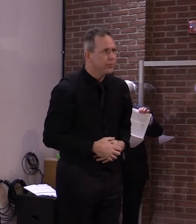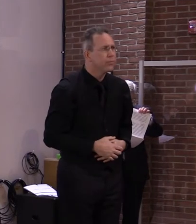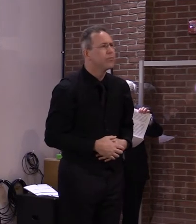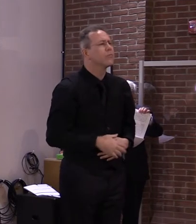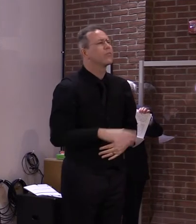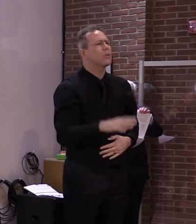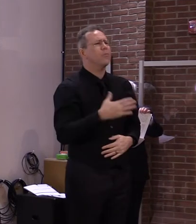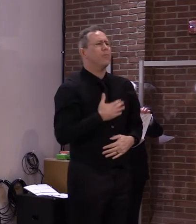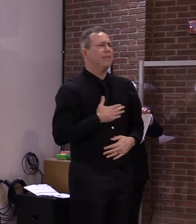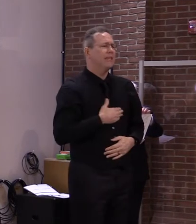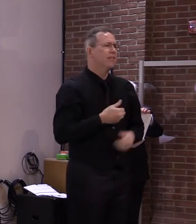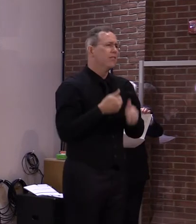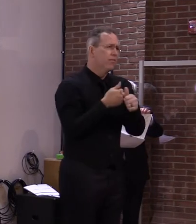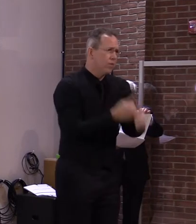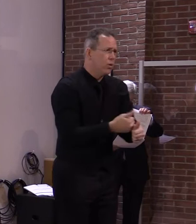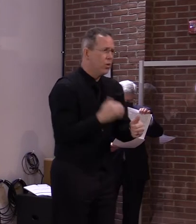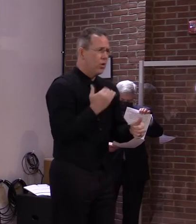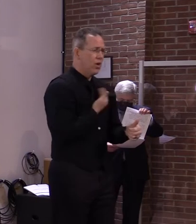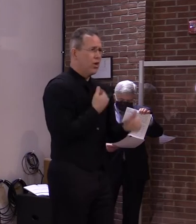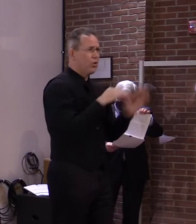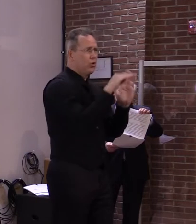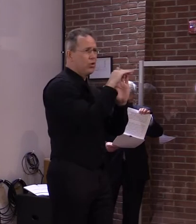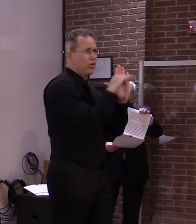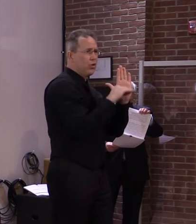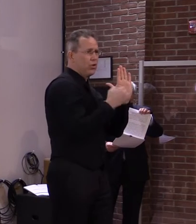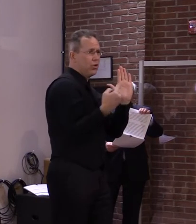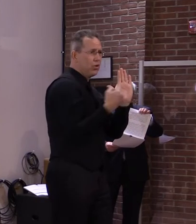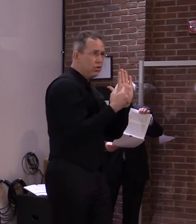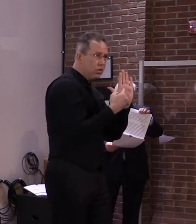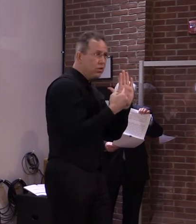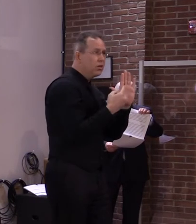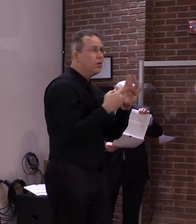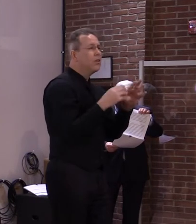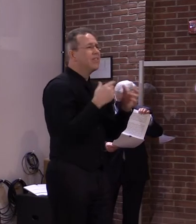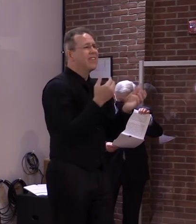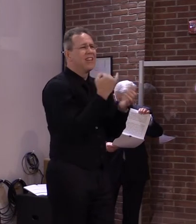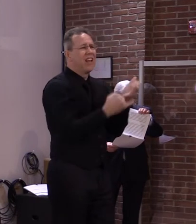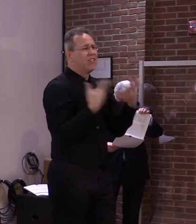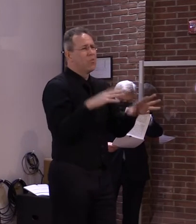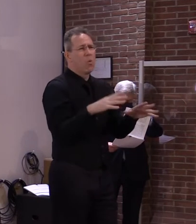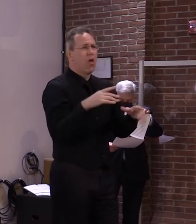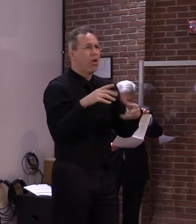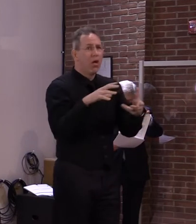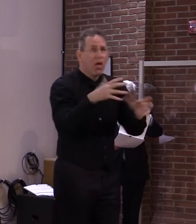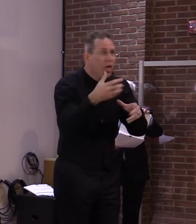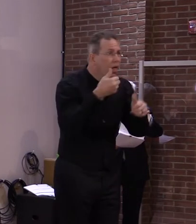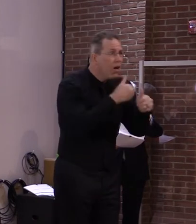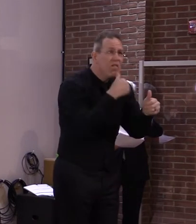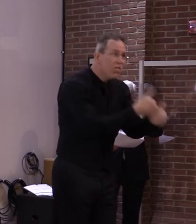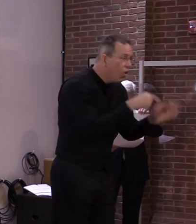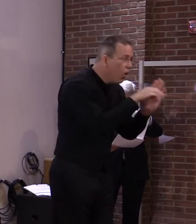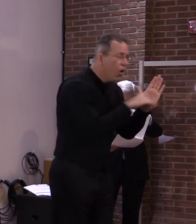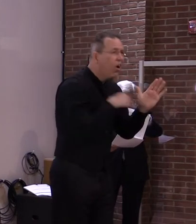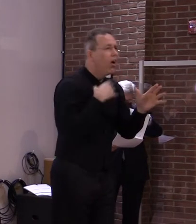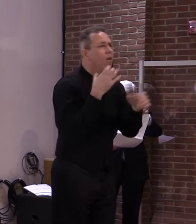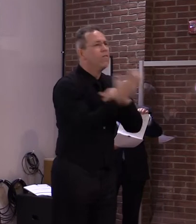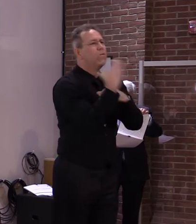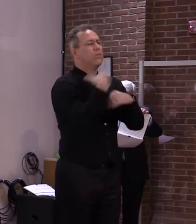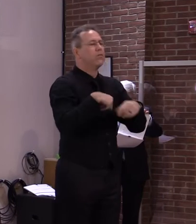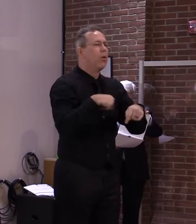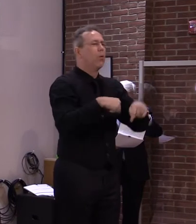the guidance because last thing we want to do is move backwards but as i've shown i'm willing to do whatever is